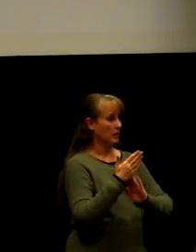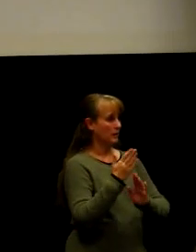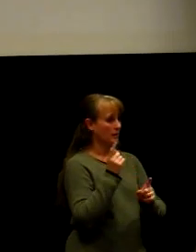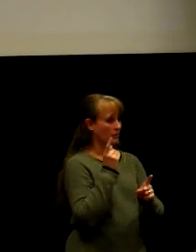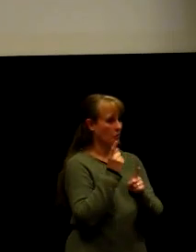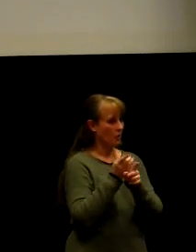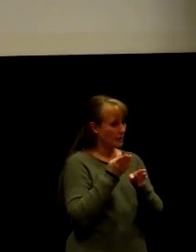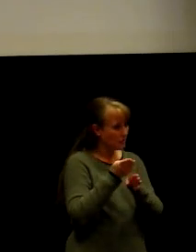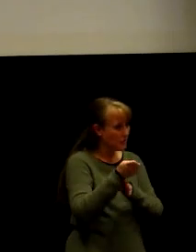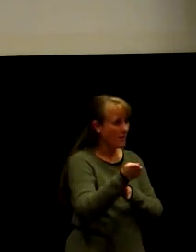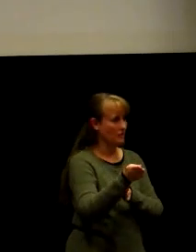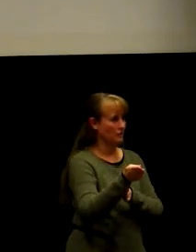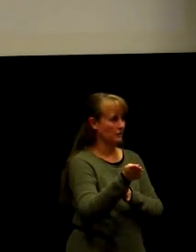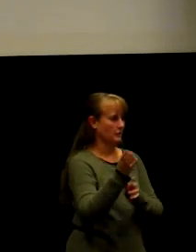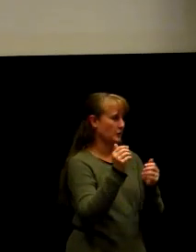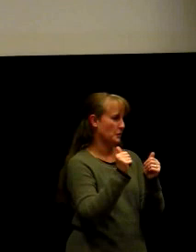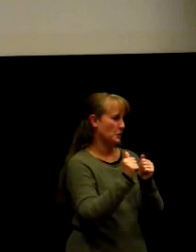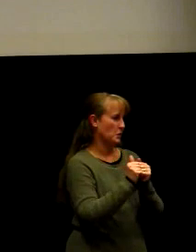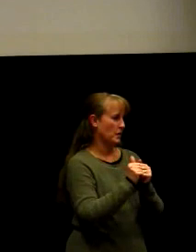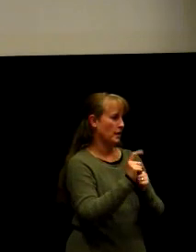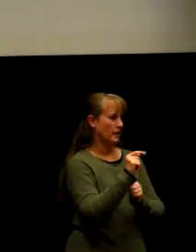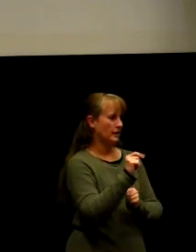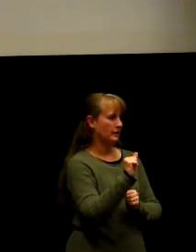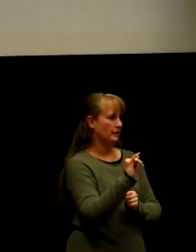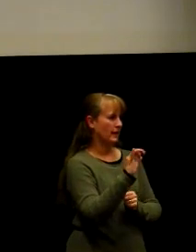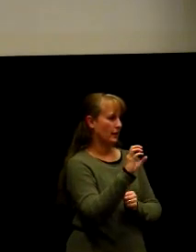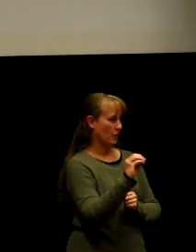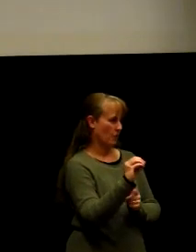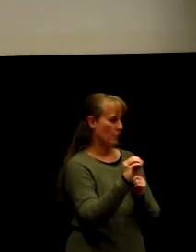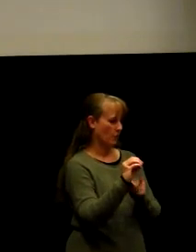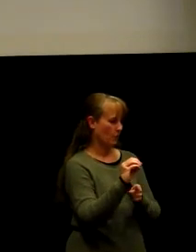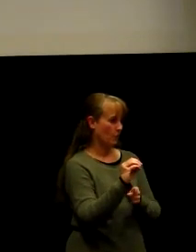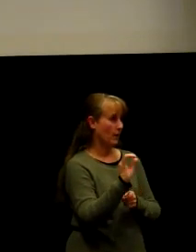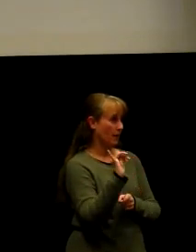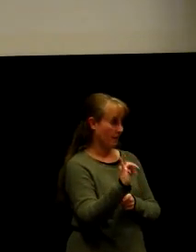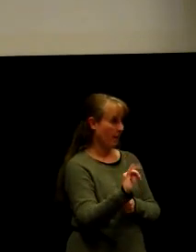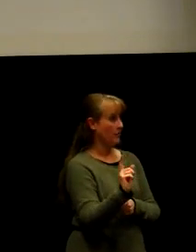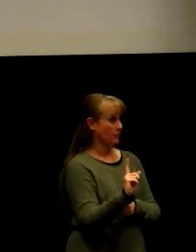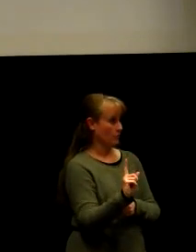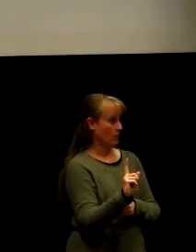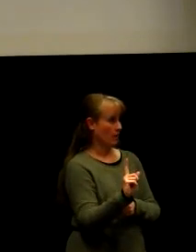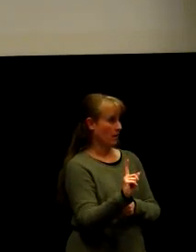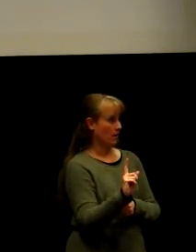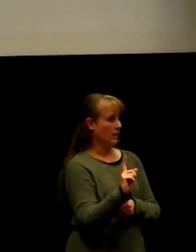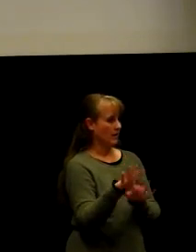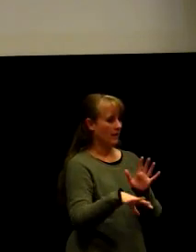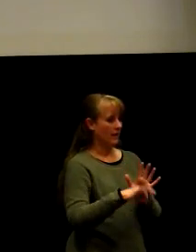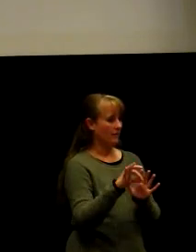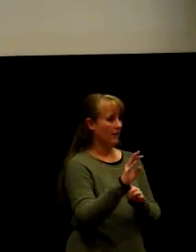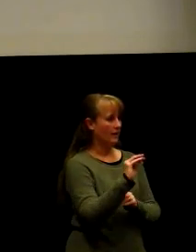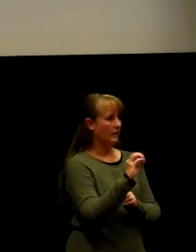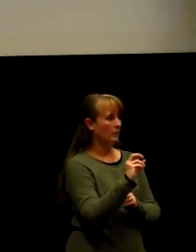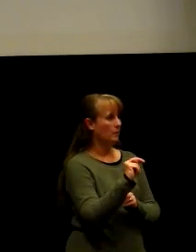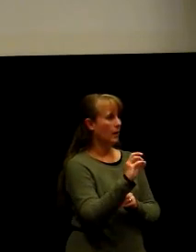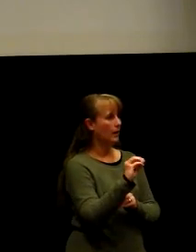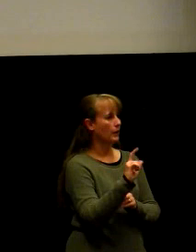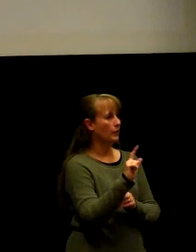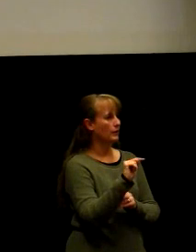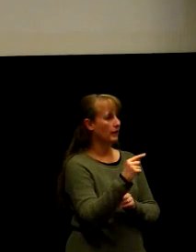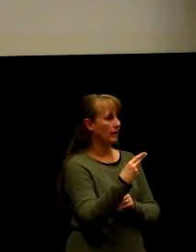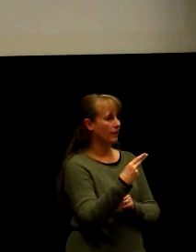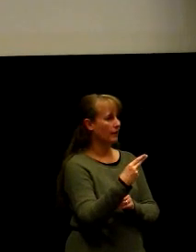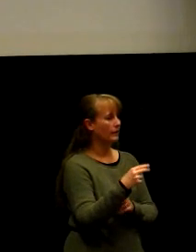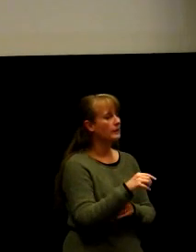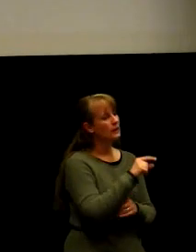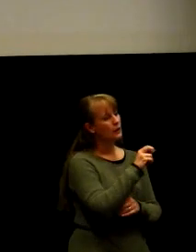the right direction with Tycho. And that is where the monolith is found. Gregory